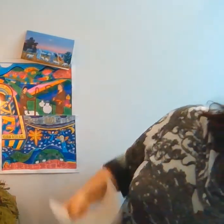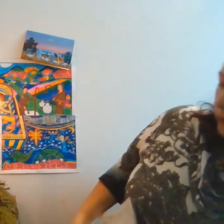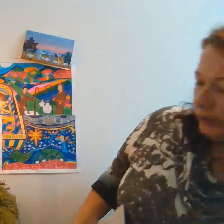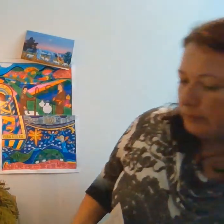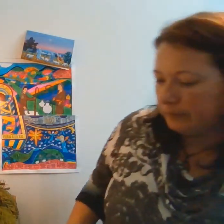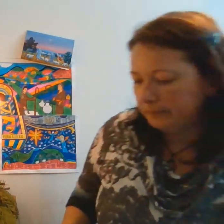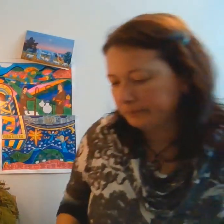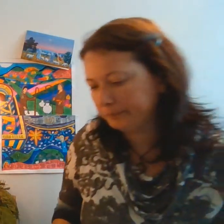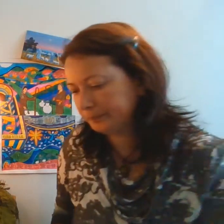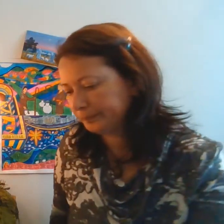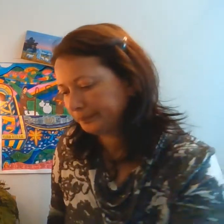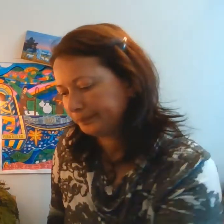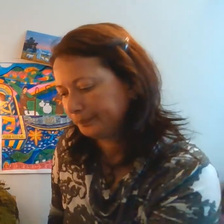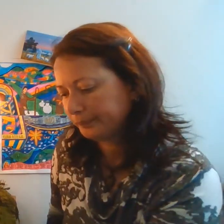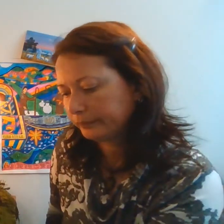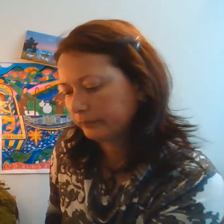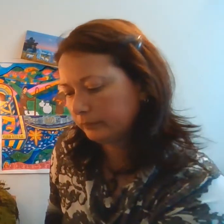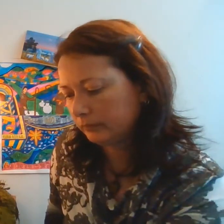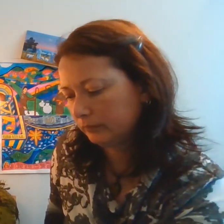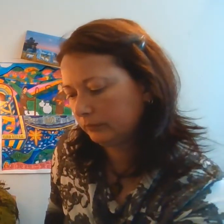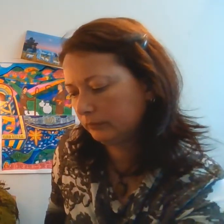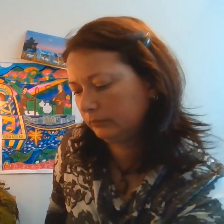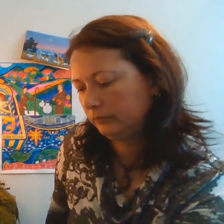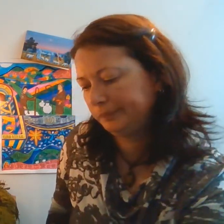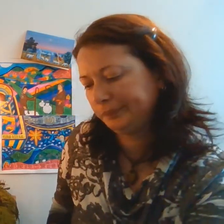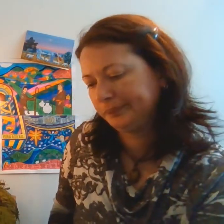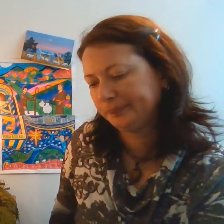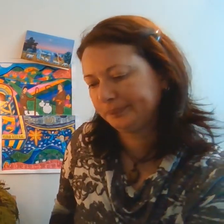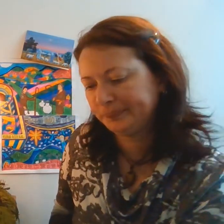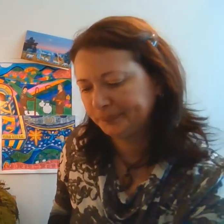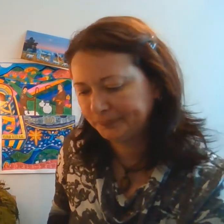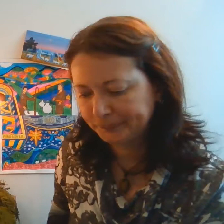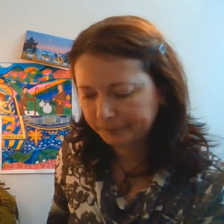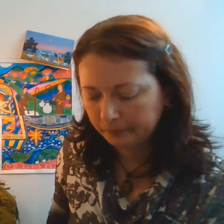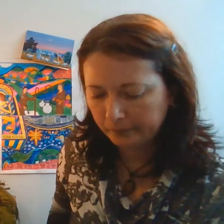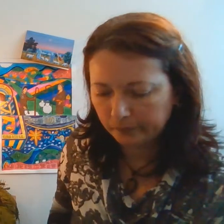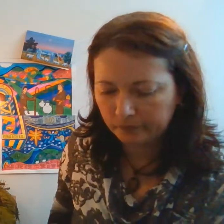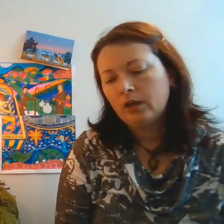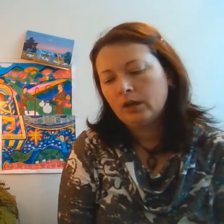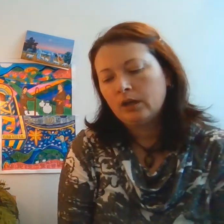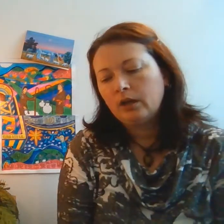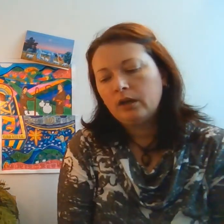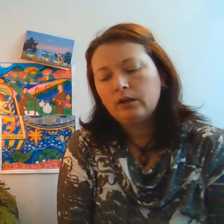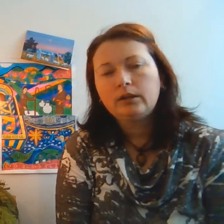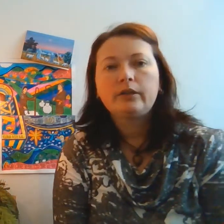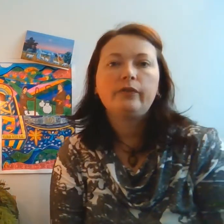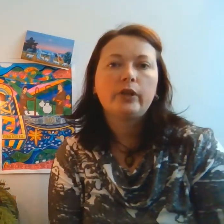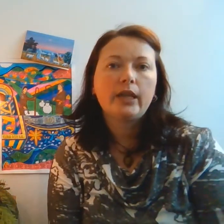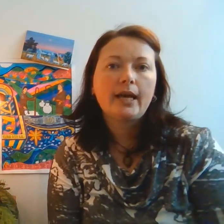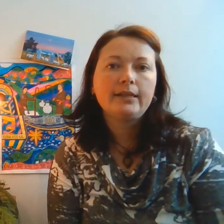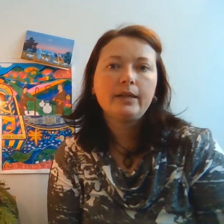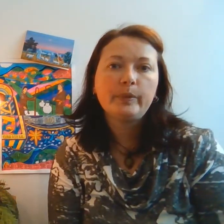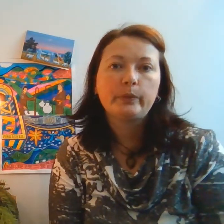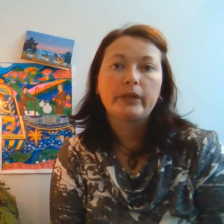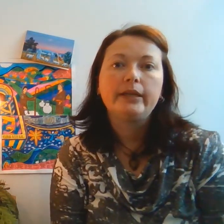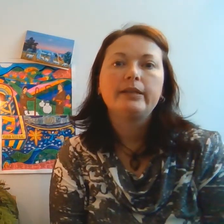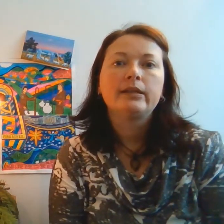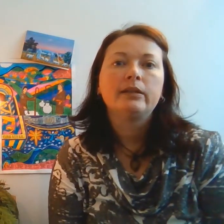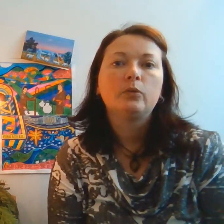fire. For the last couple of weeks,